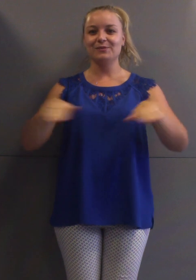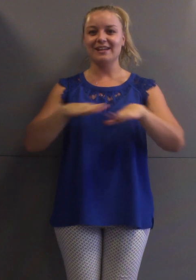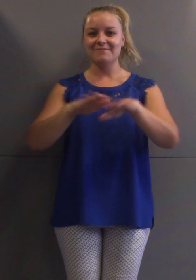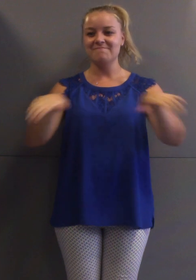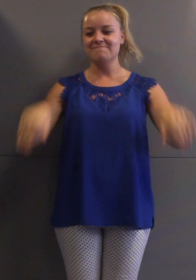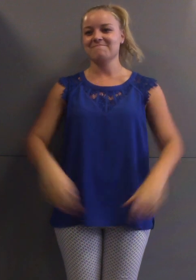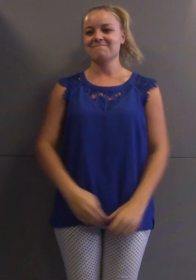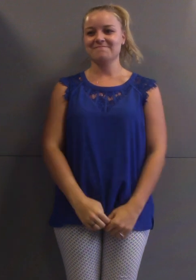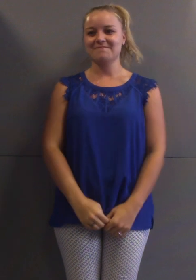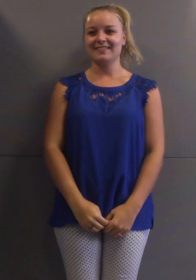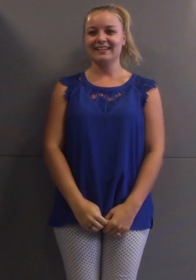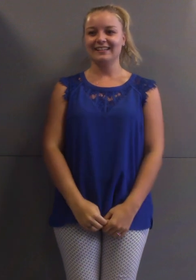swim.